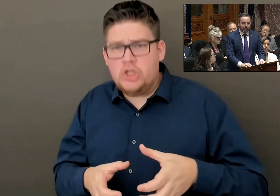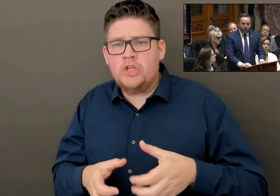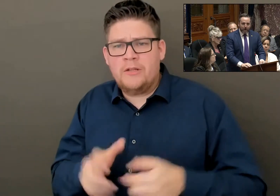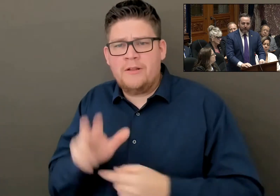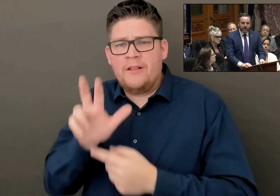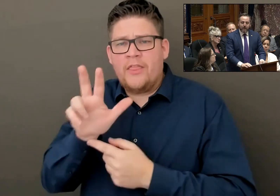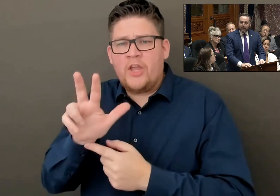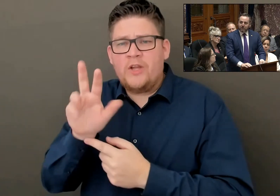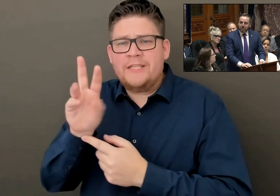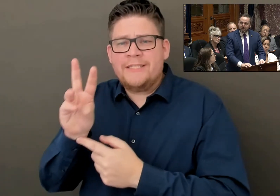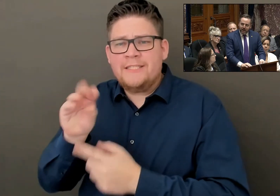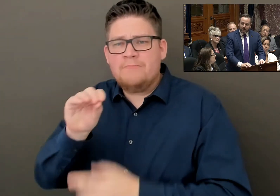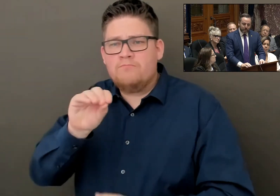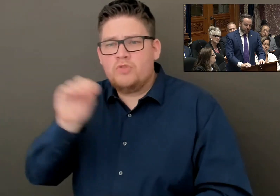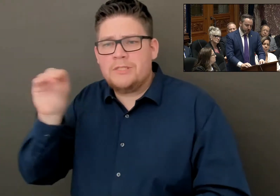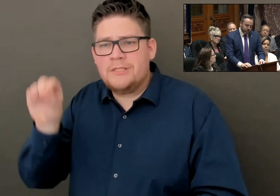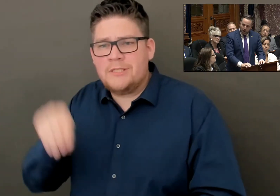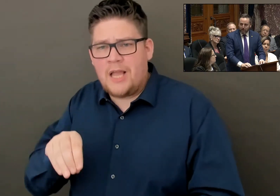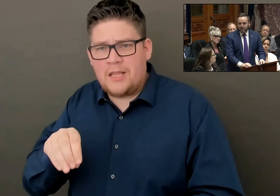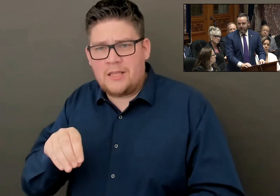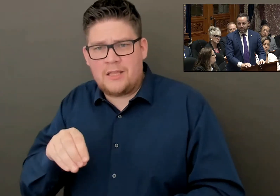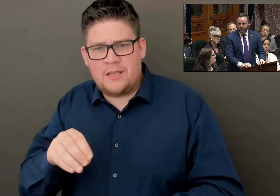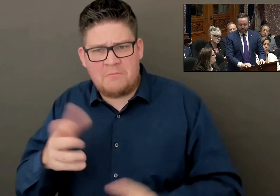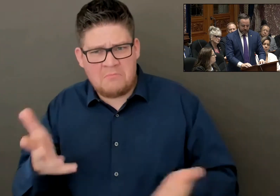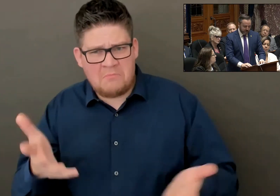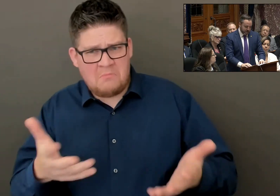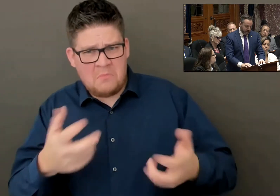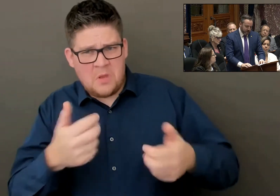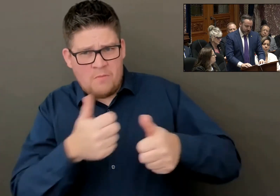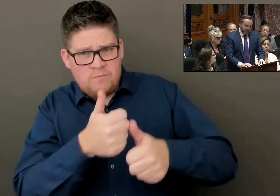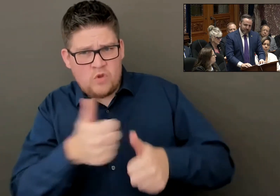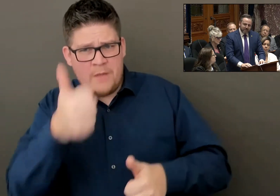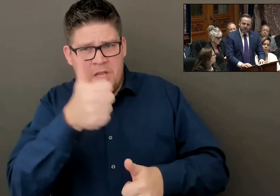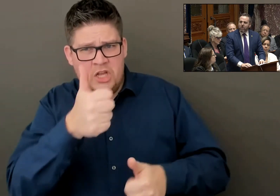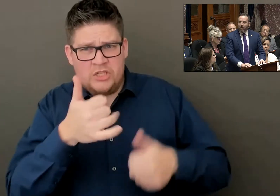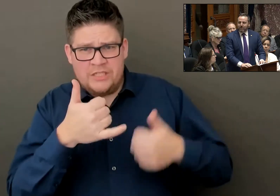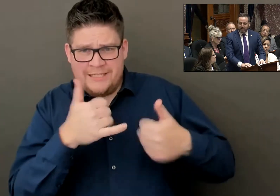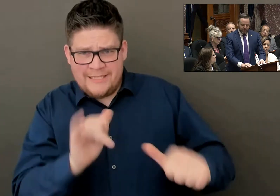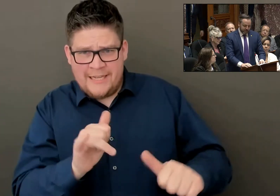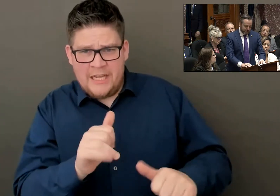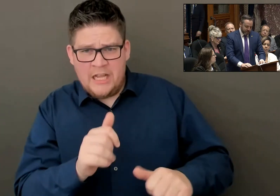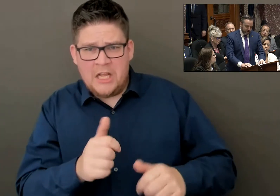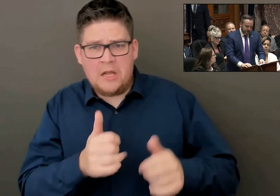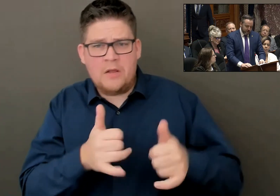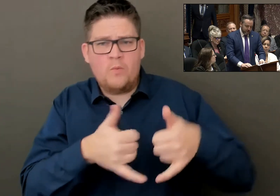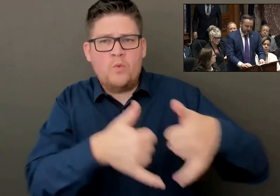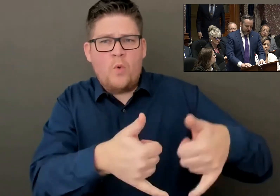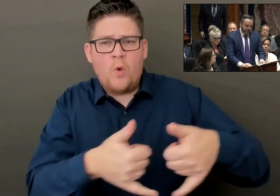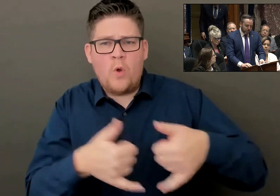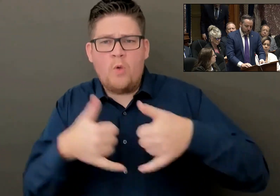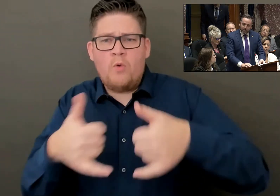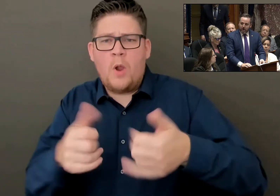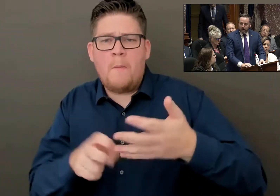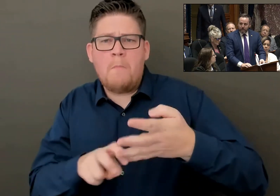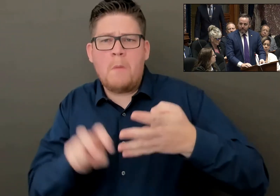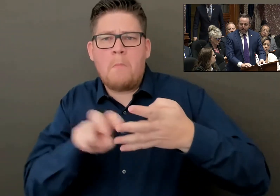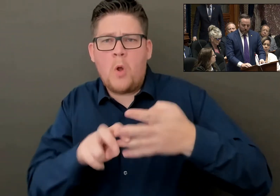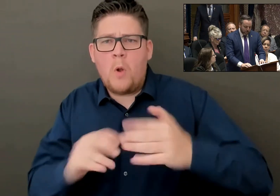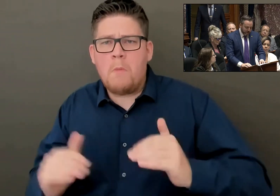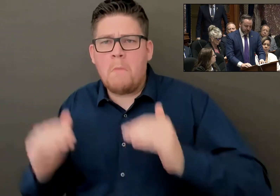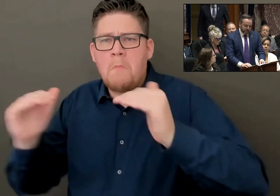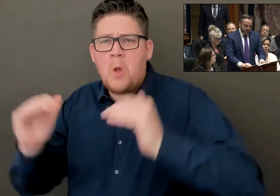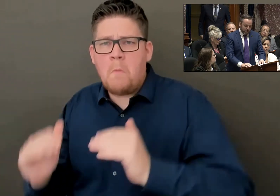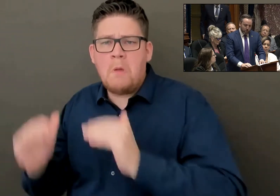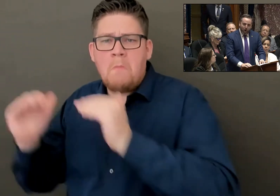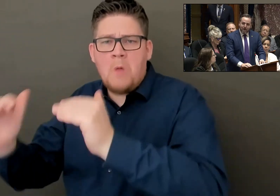by promoting his failed jobs ministers. Two questions. Can the Premier tell